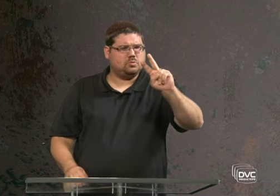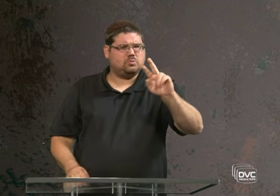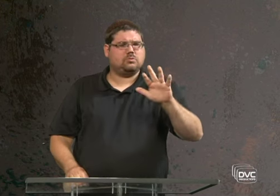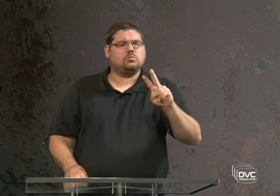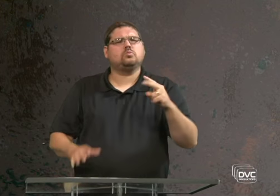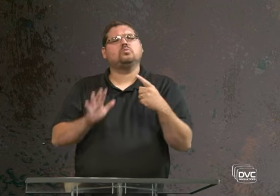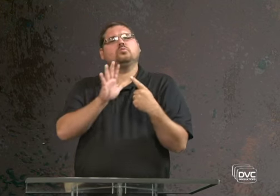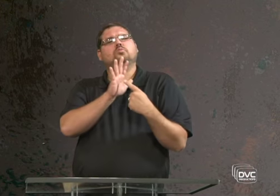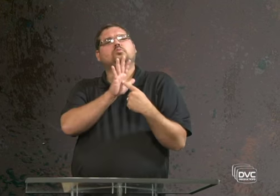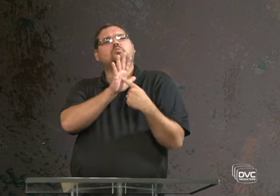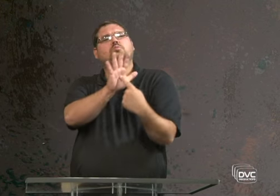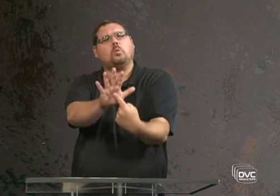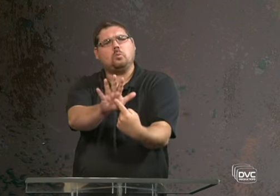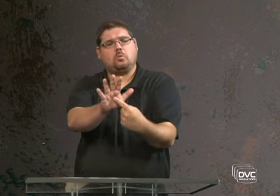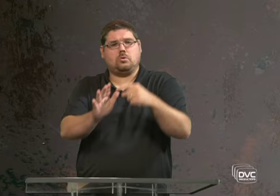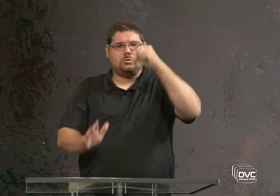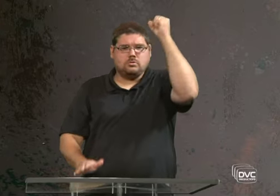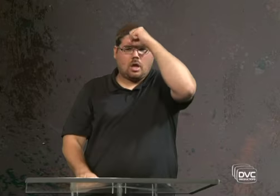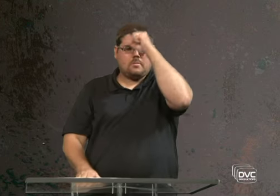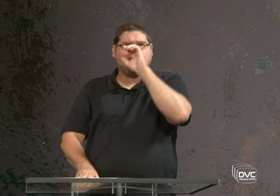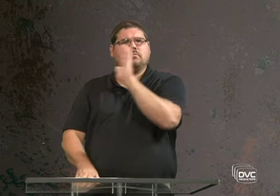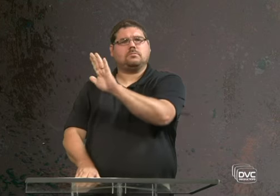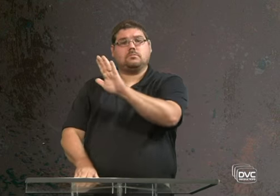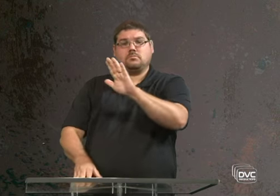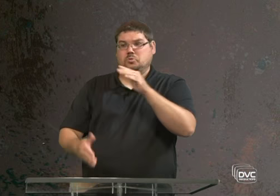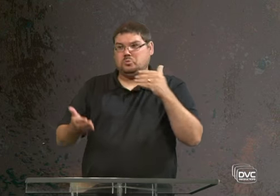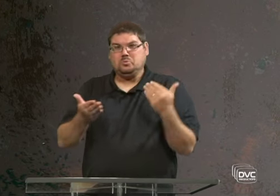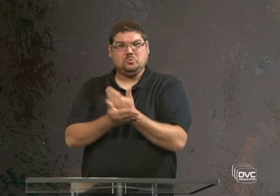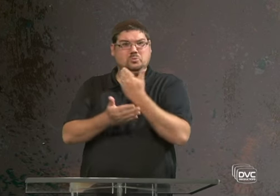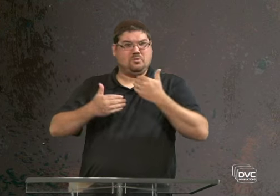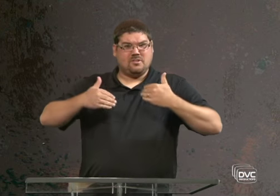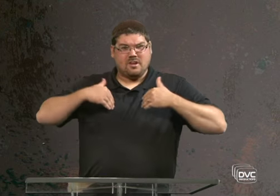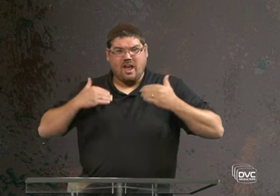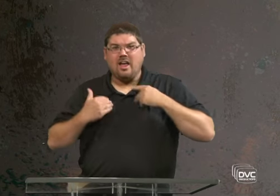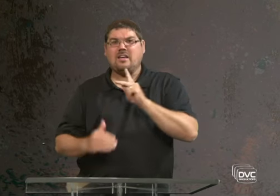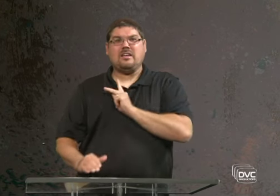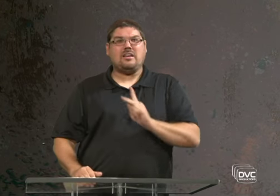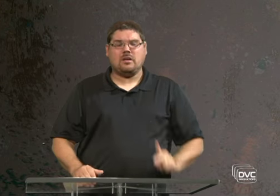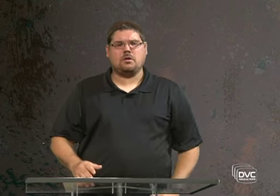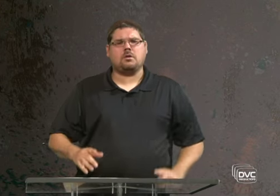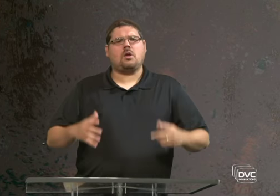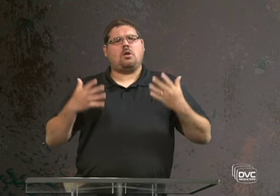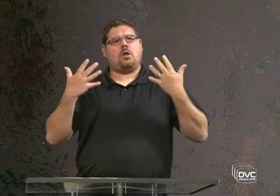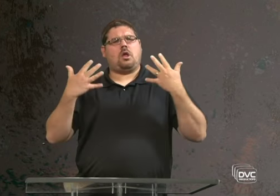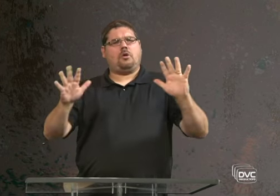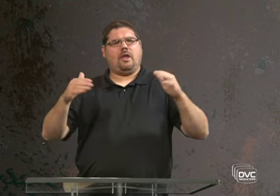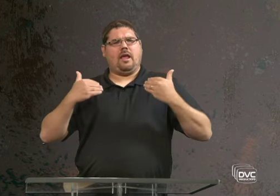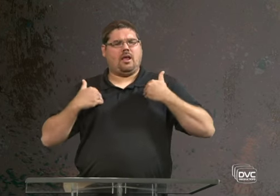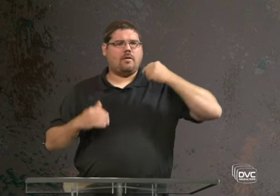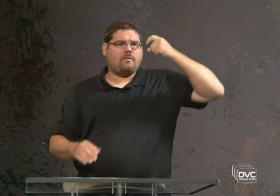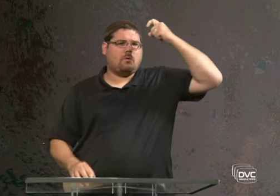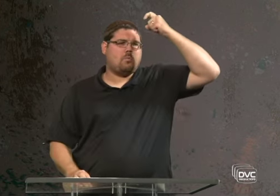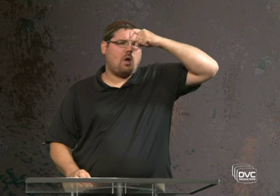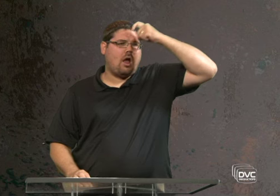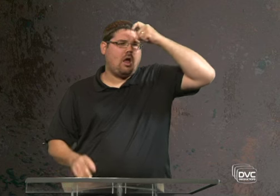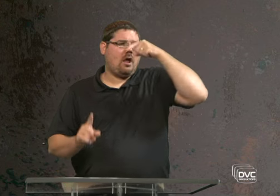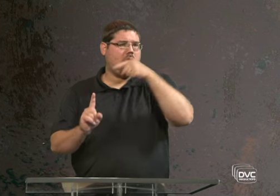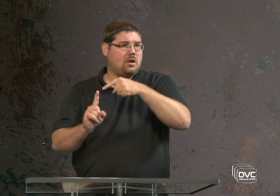Now, the reason I mentioned verse 52 and 53 is to show the wisdom of Solomon, even as a very young king.